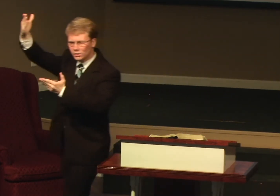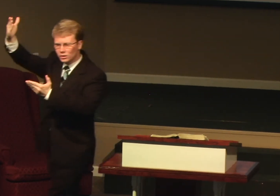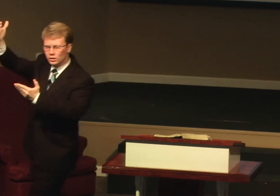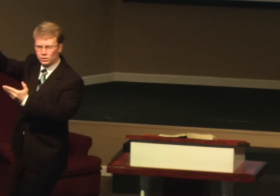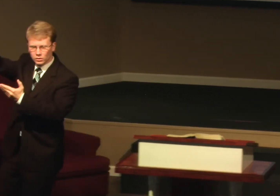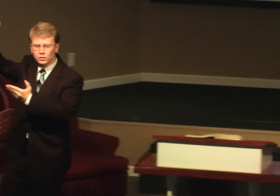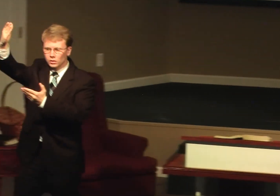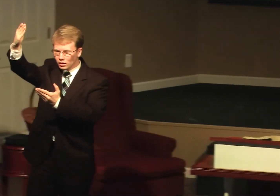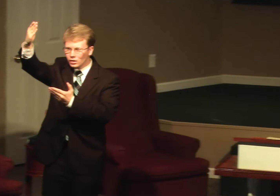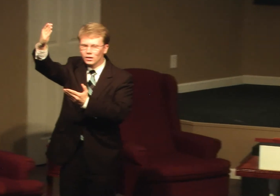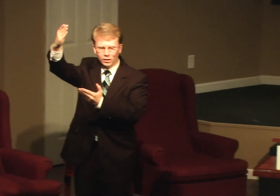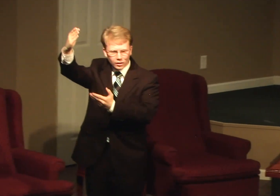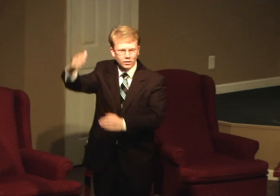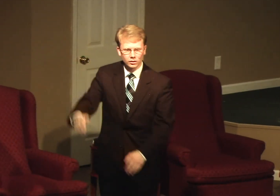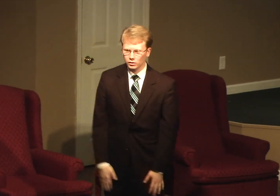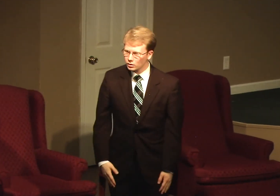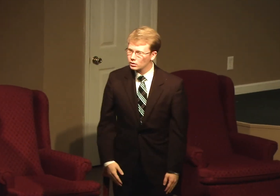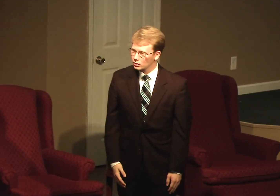But they come when we obey Him.